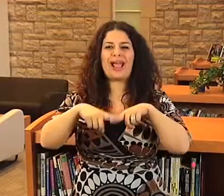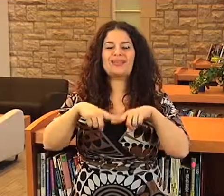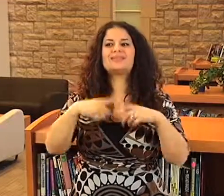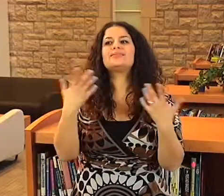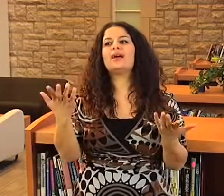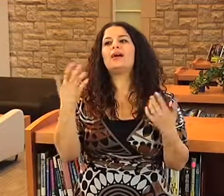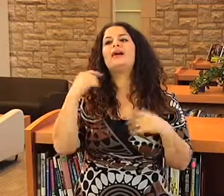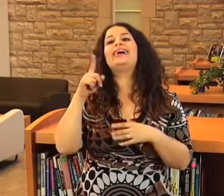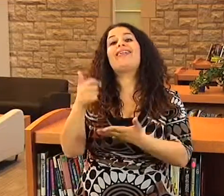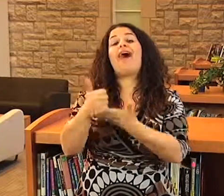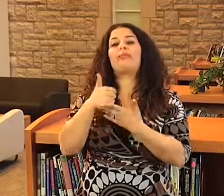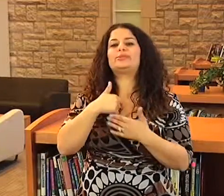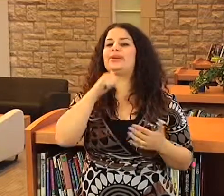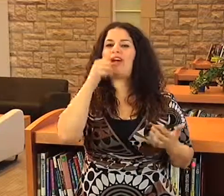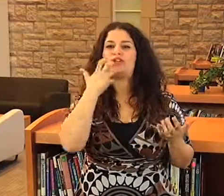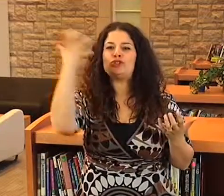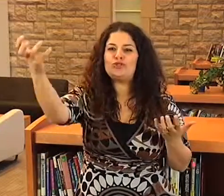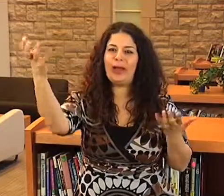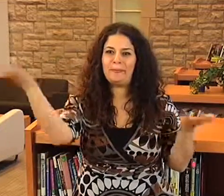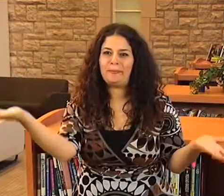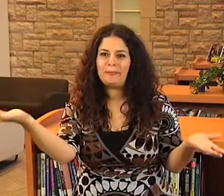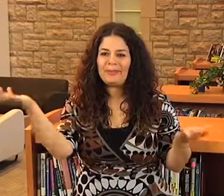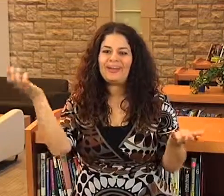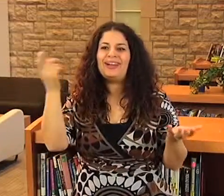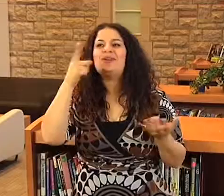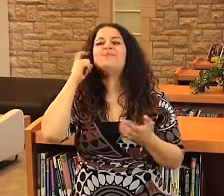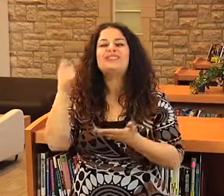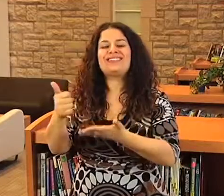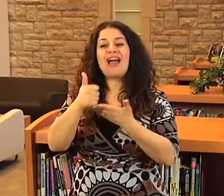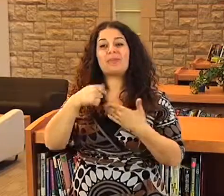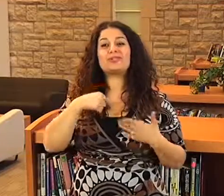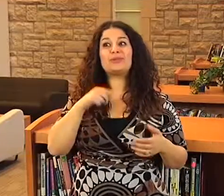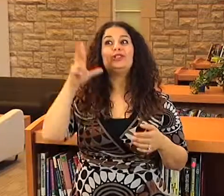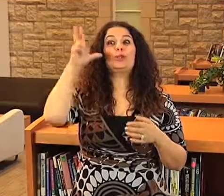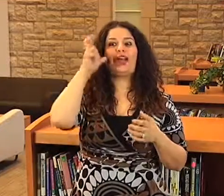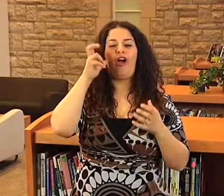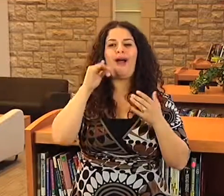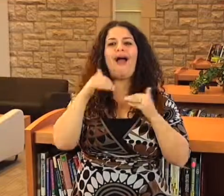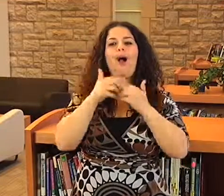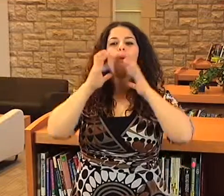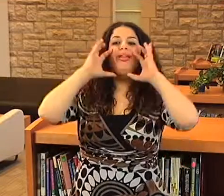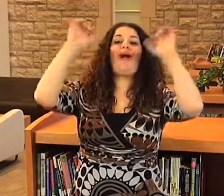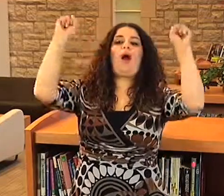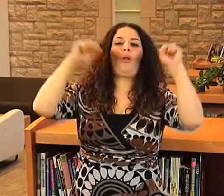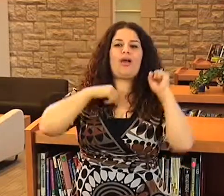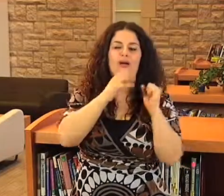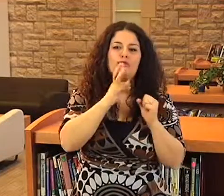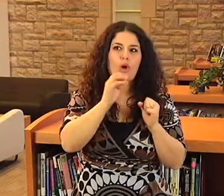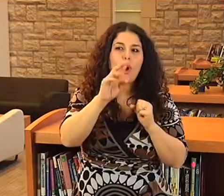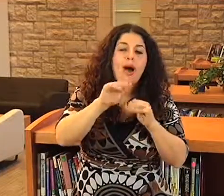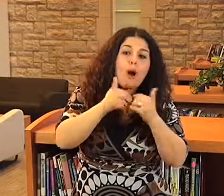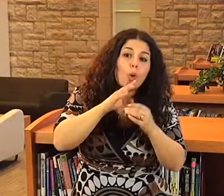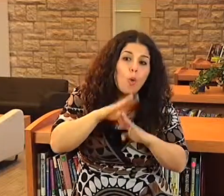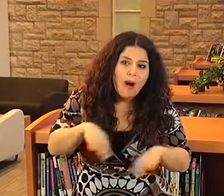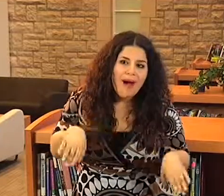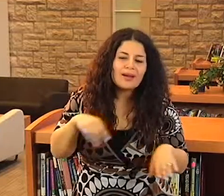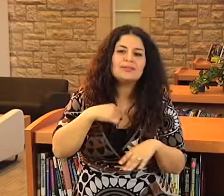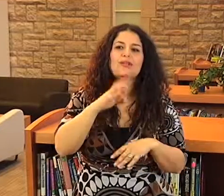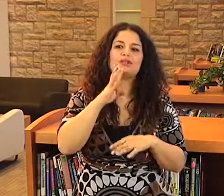The benefit I get, it really depends. Maybe screaming I can hear through them, or how